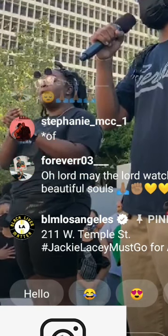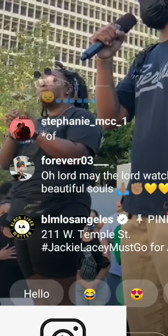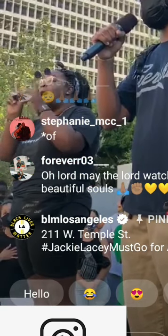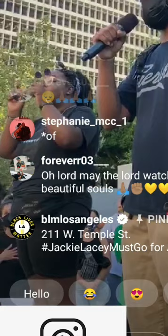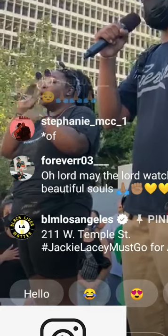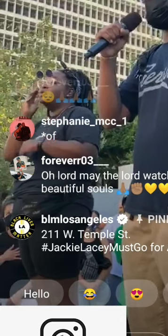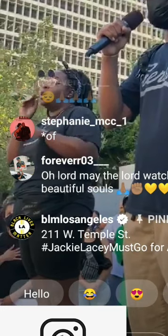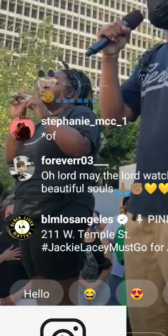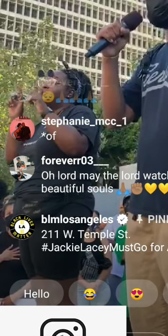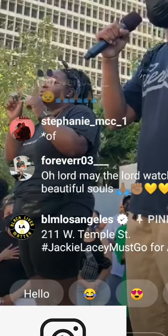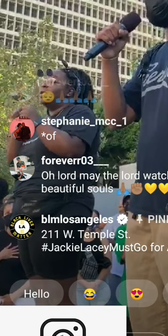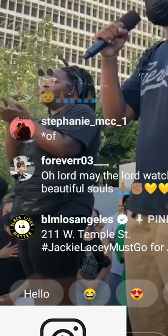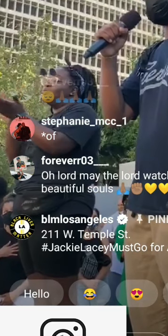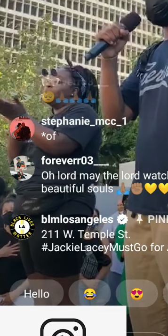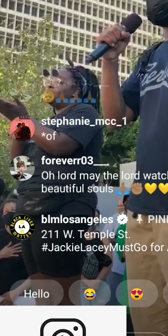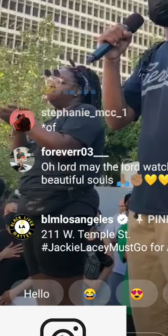for today, gone tomorrow,